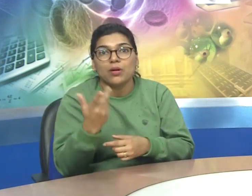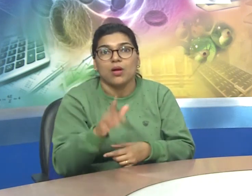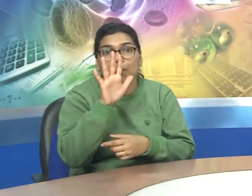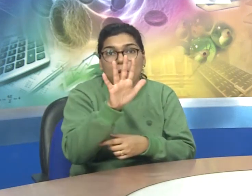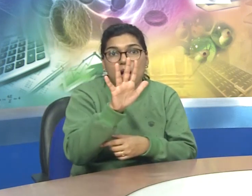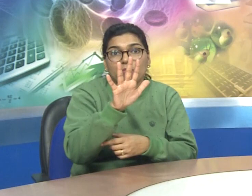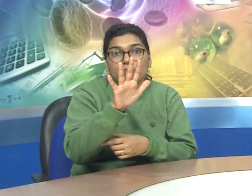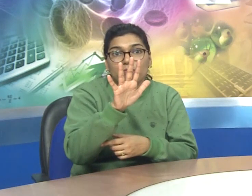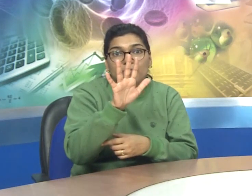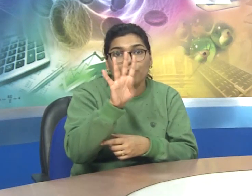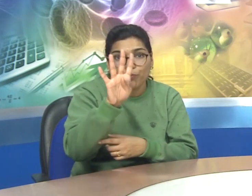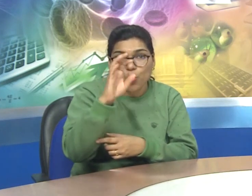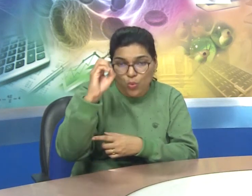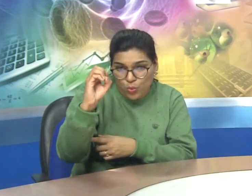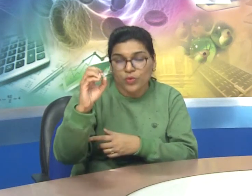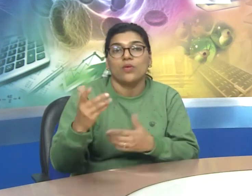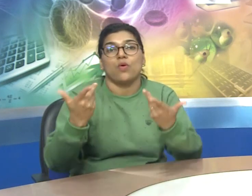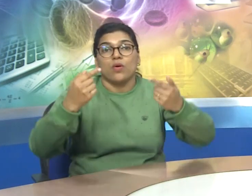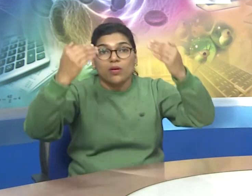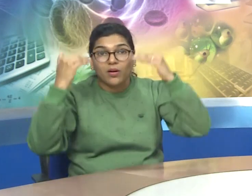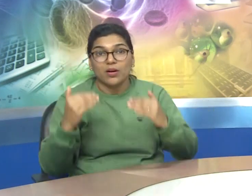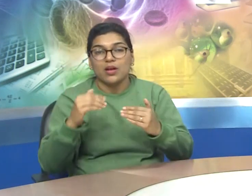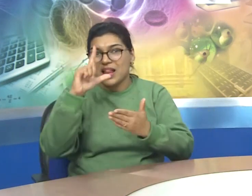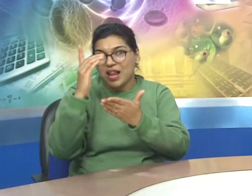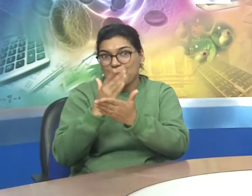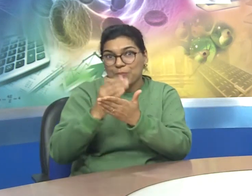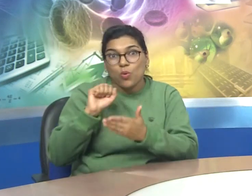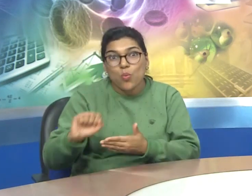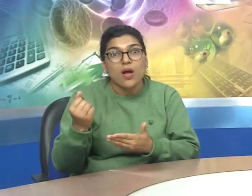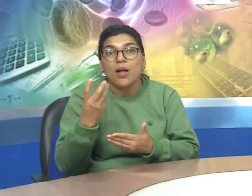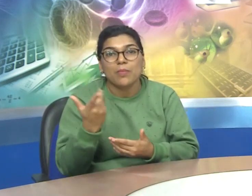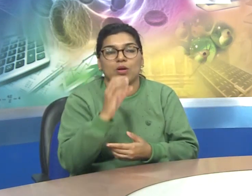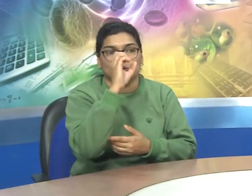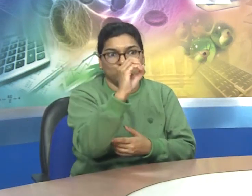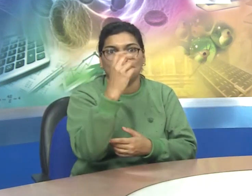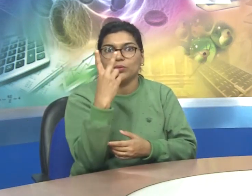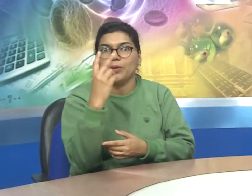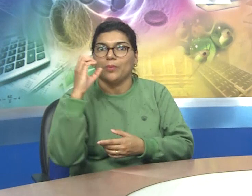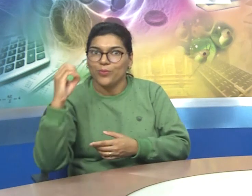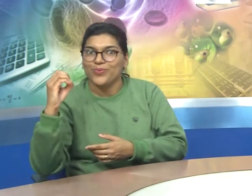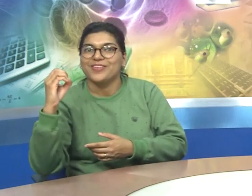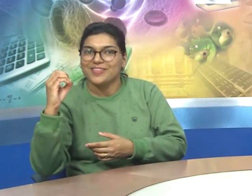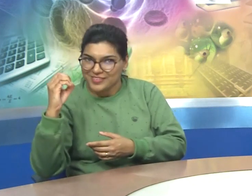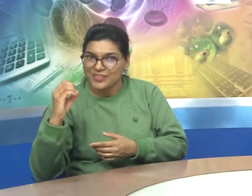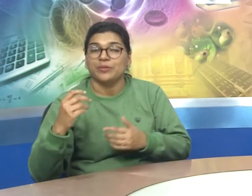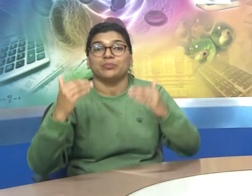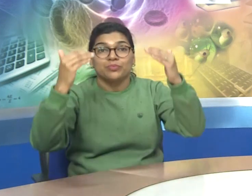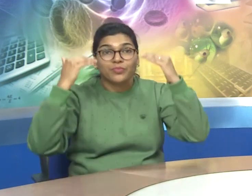notation used is 540. And similarly for library